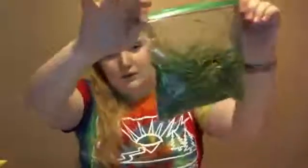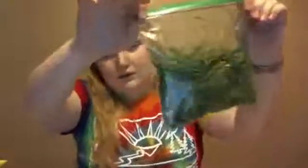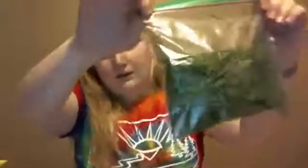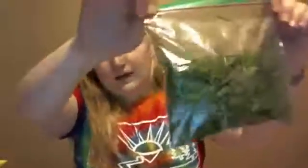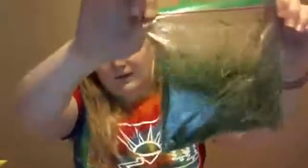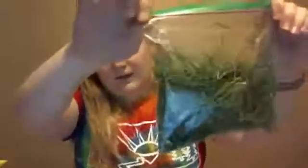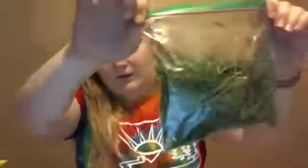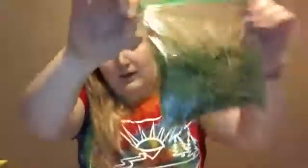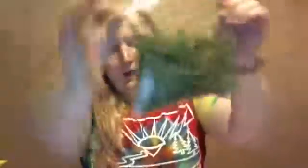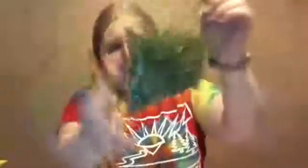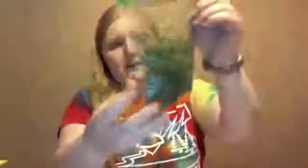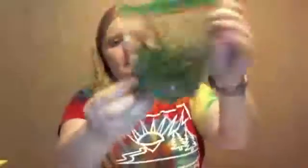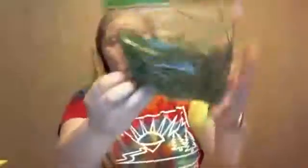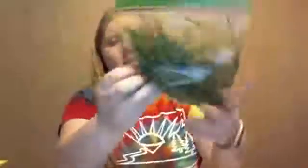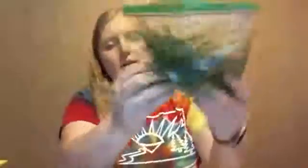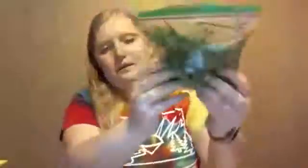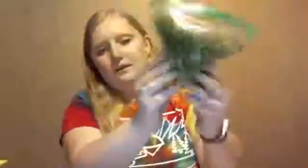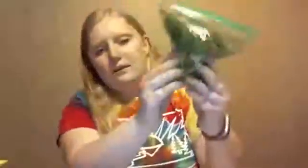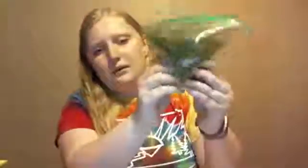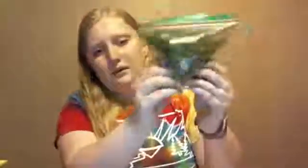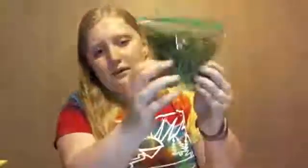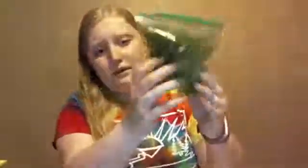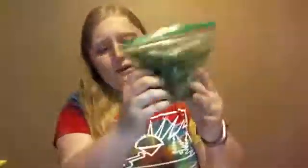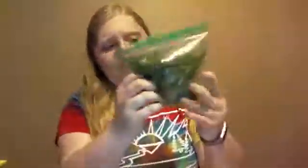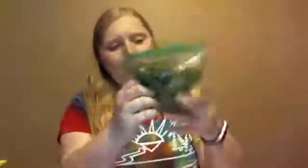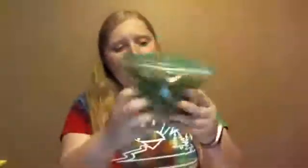So we got the grass. So